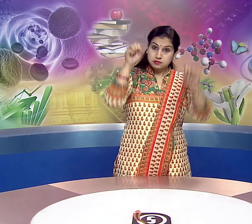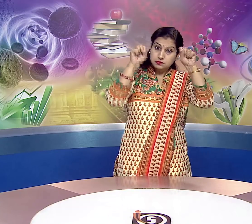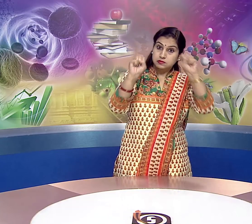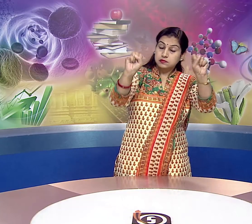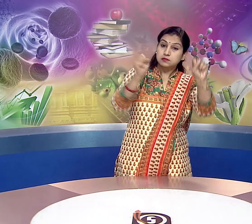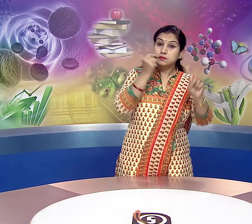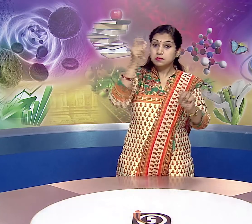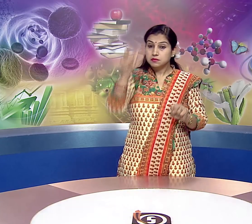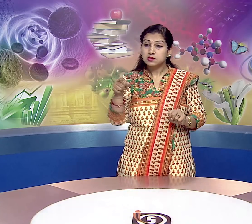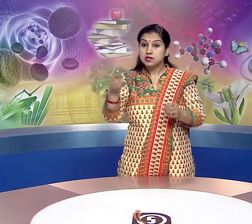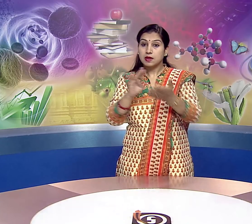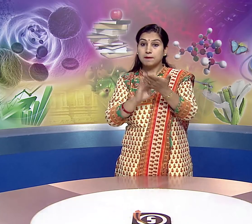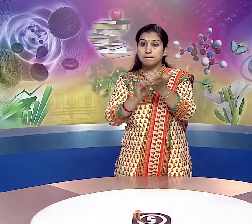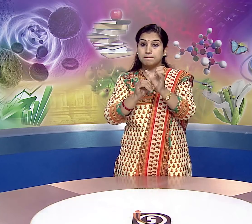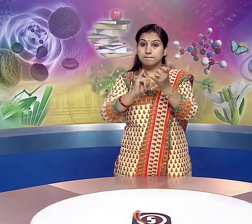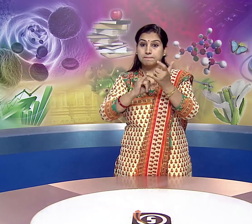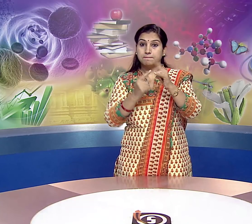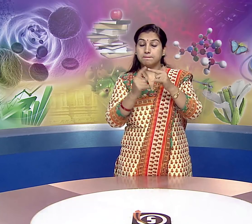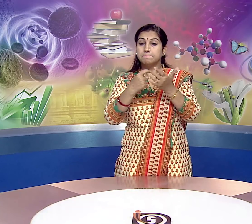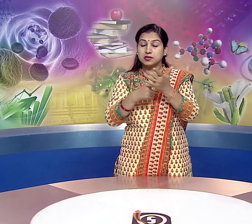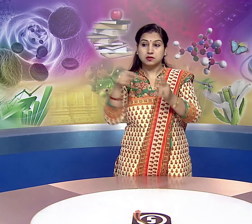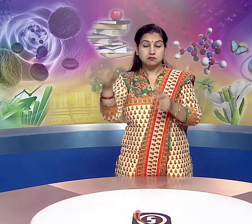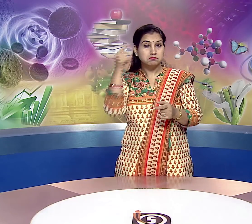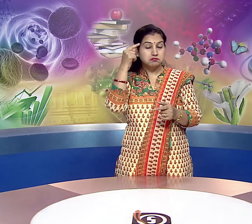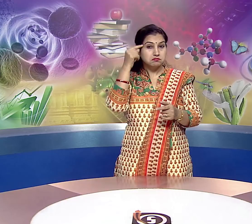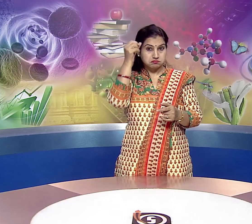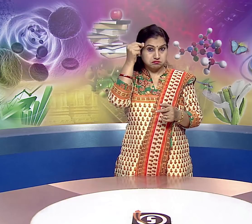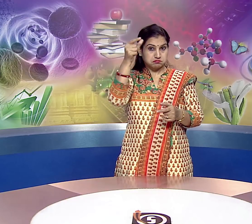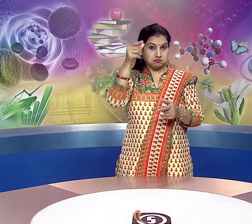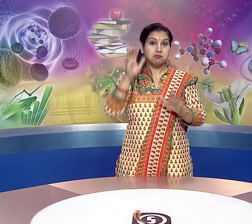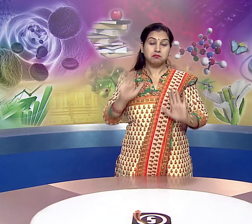shows superior intellect and wisdom here.